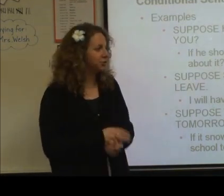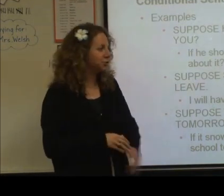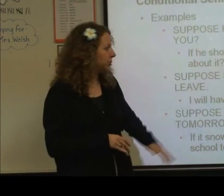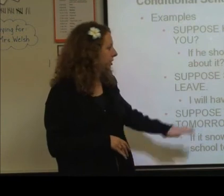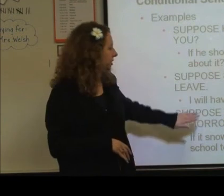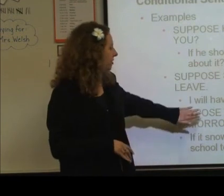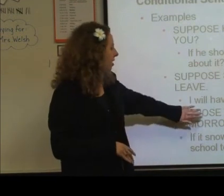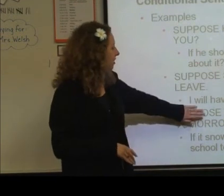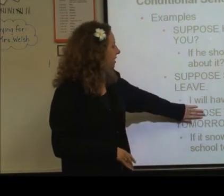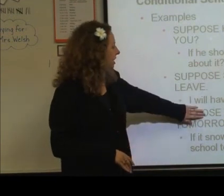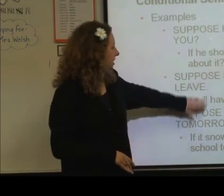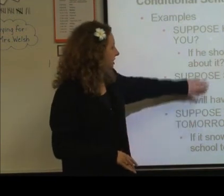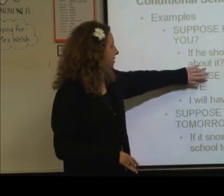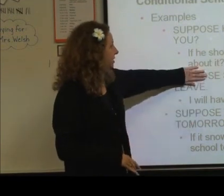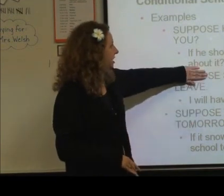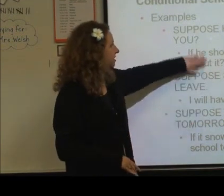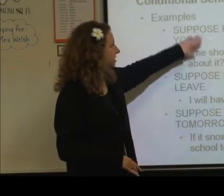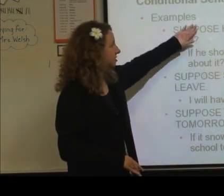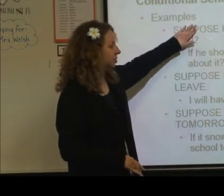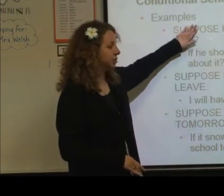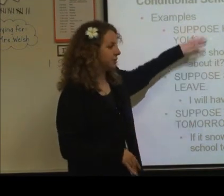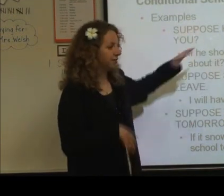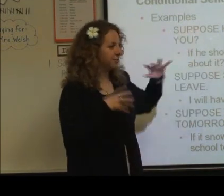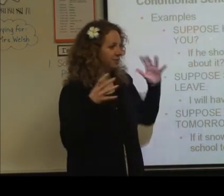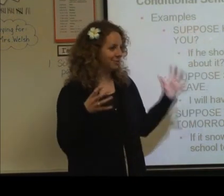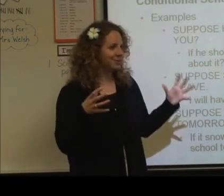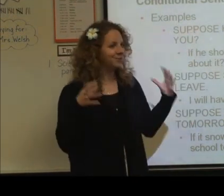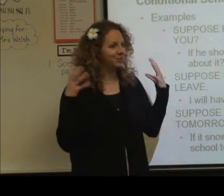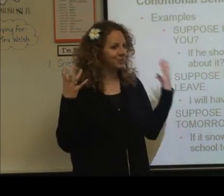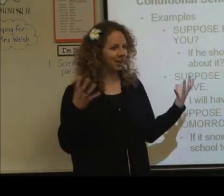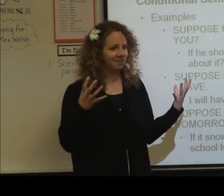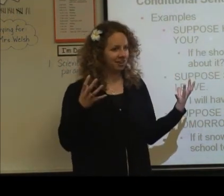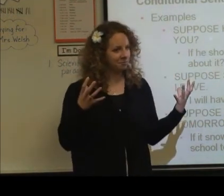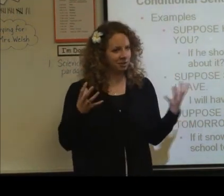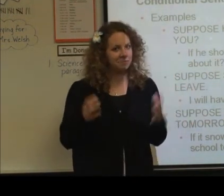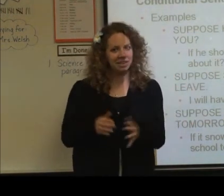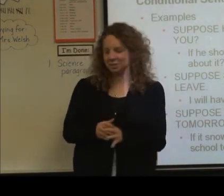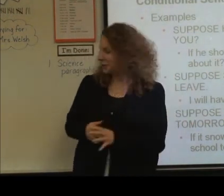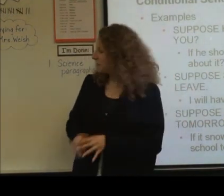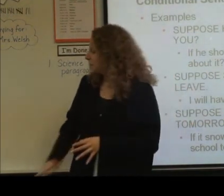can just totally leave out any of the signs, and as long as you have the rest of it, then you still have that complete meaning to it.